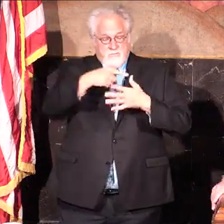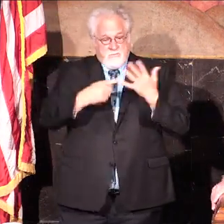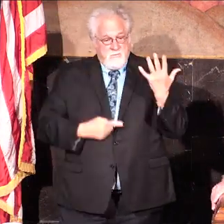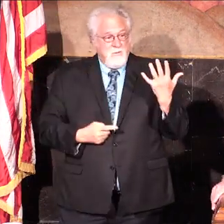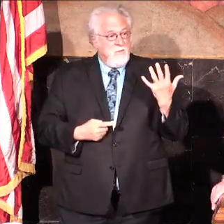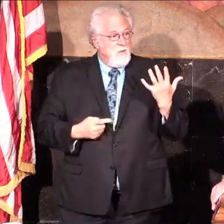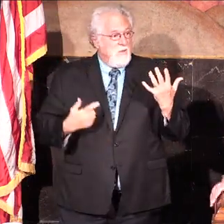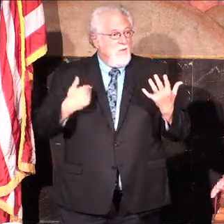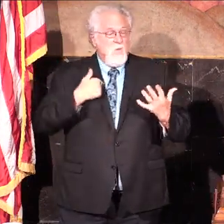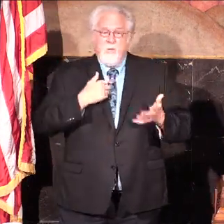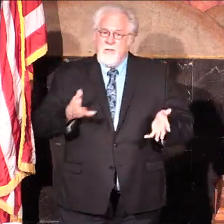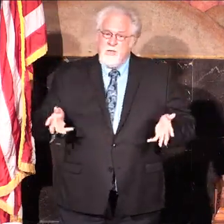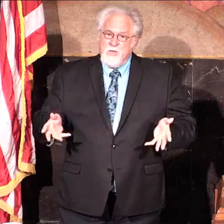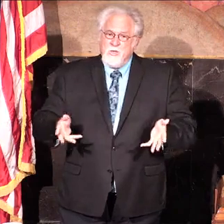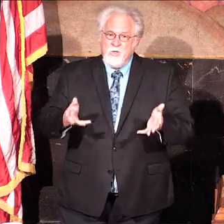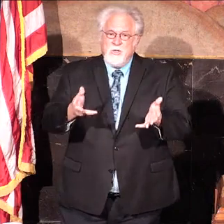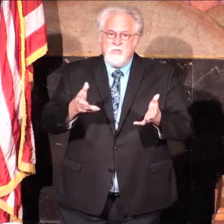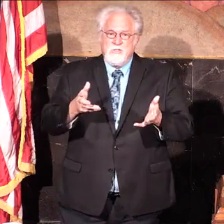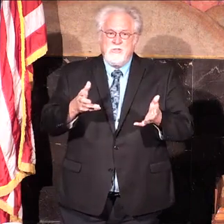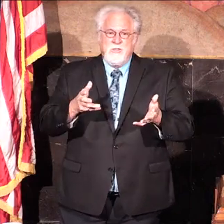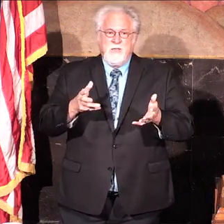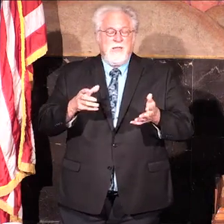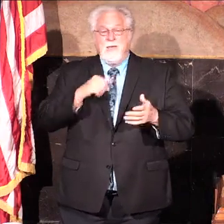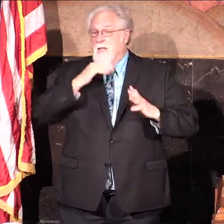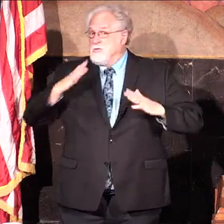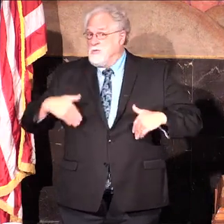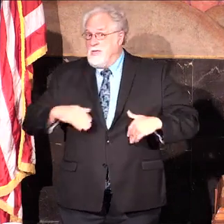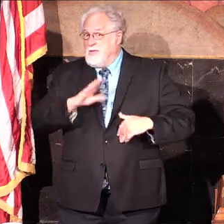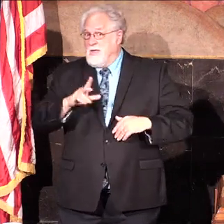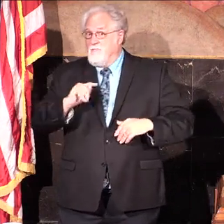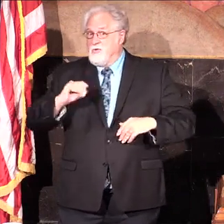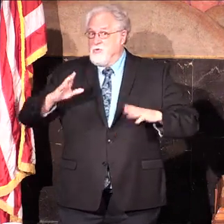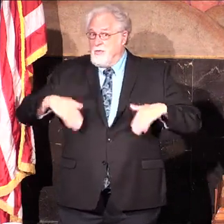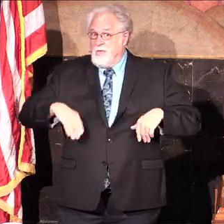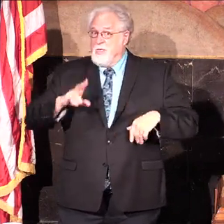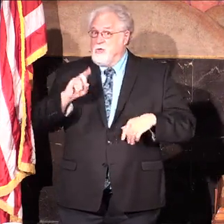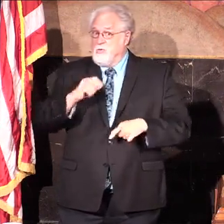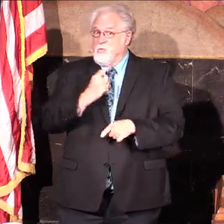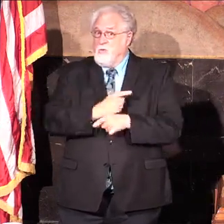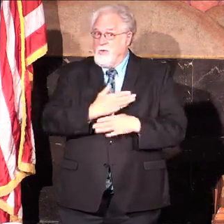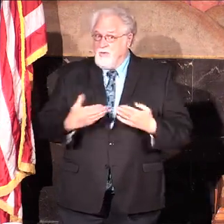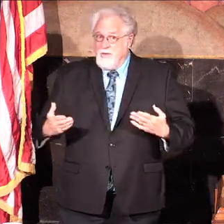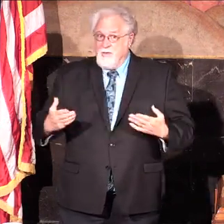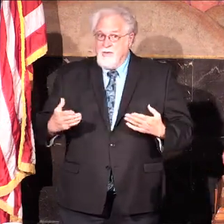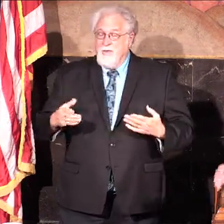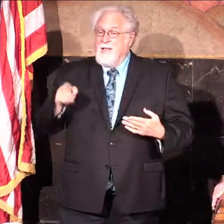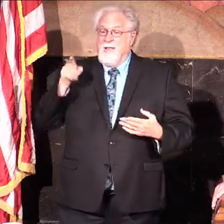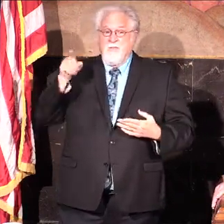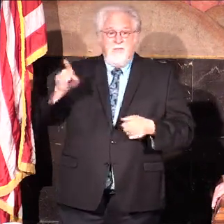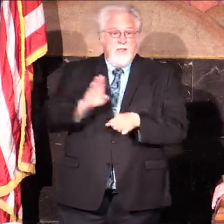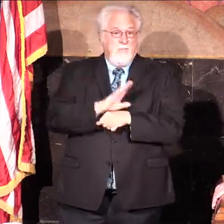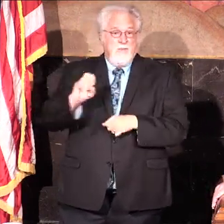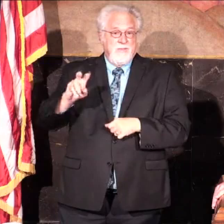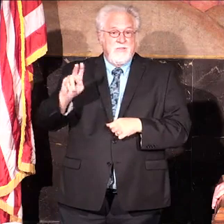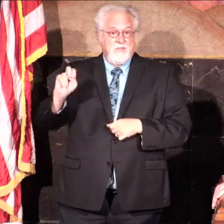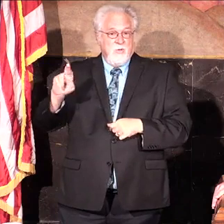know, we would encourage, and by the way, it's not too late. It's never too late to do the right thing. That business owner and all